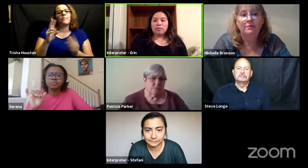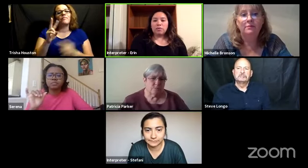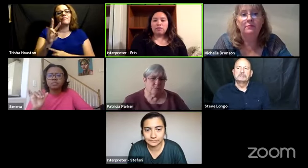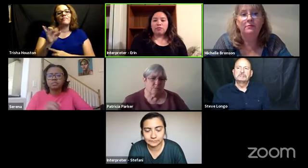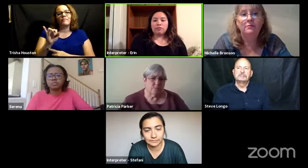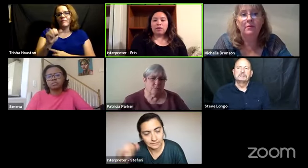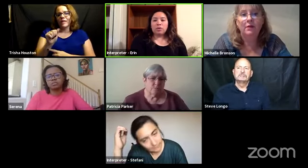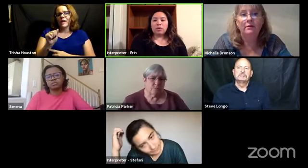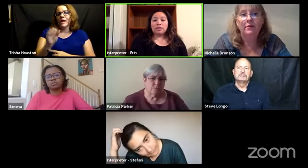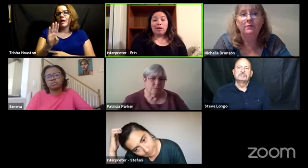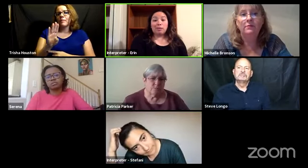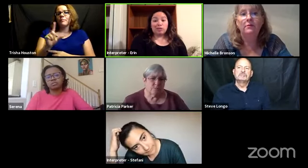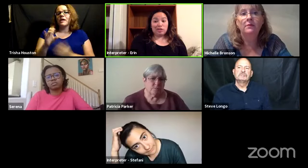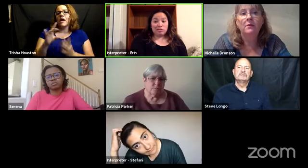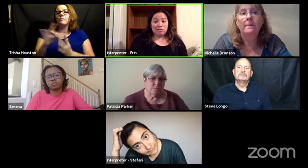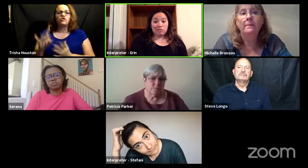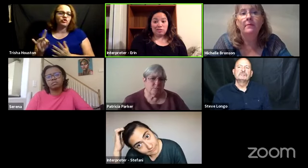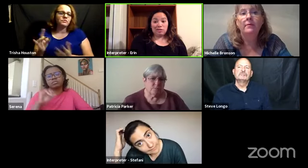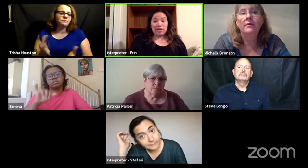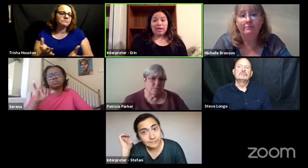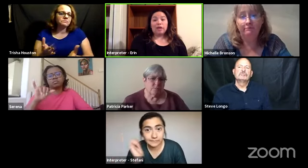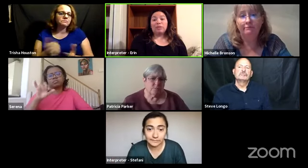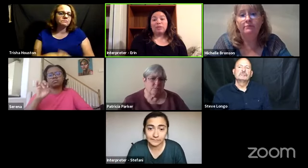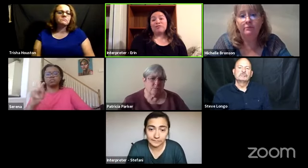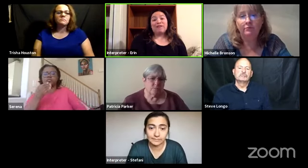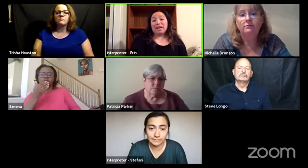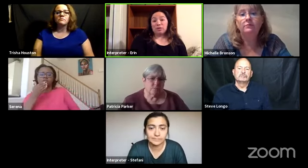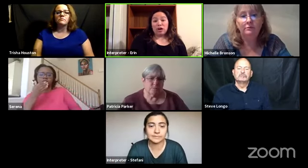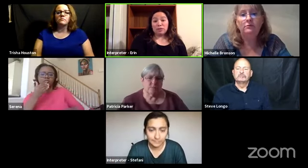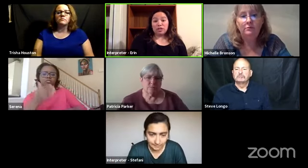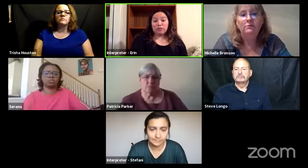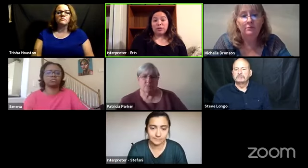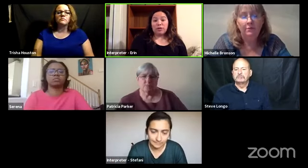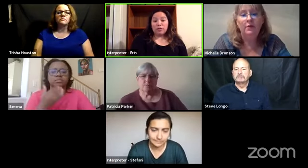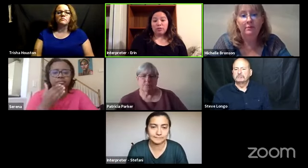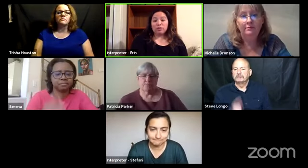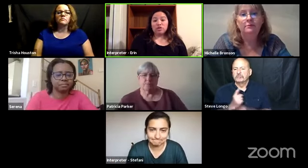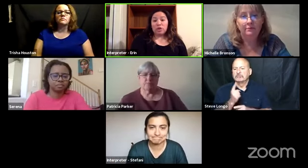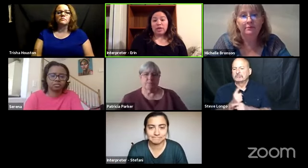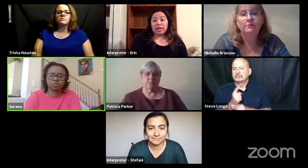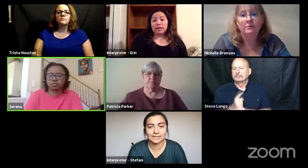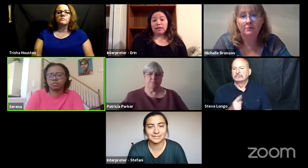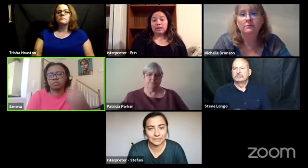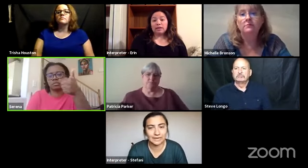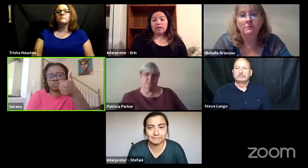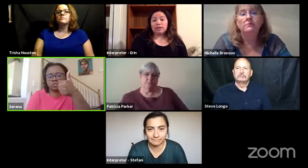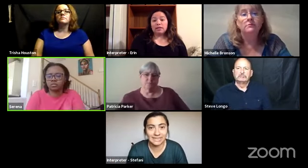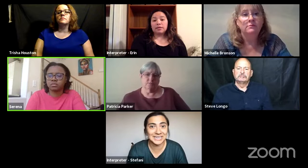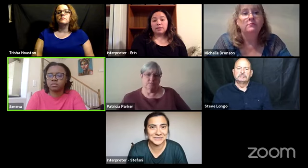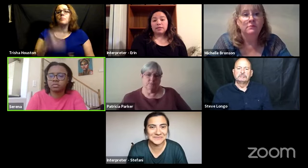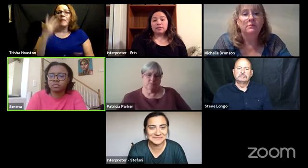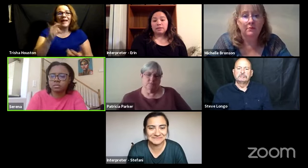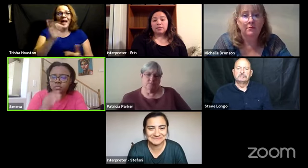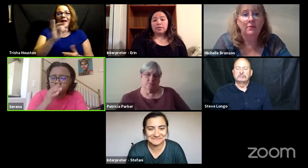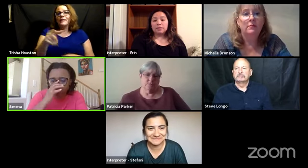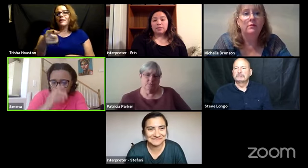more frequent option. It'll be a more viable option for other people to join in. Thank you.